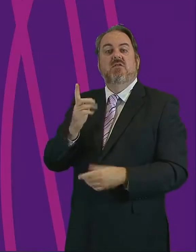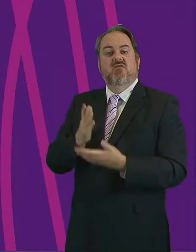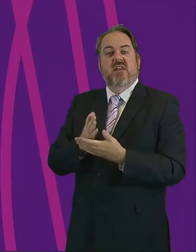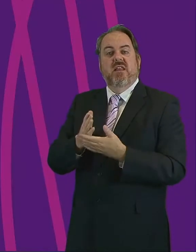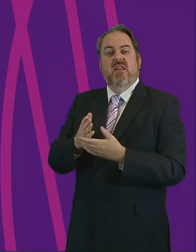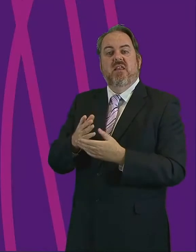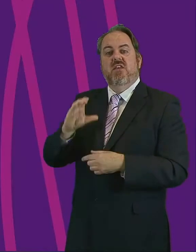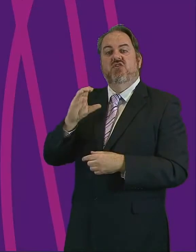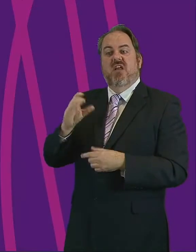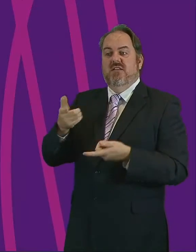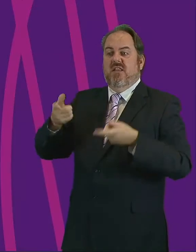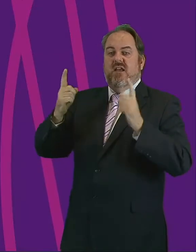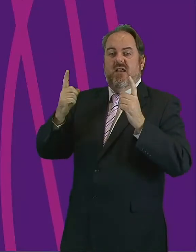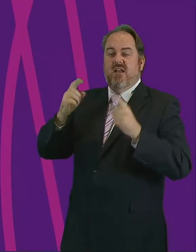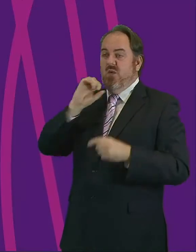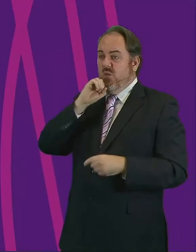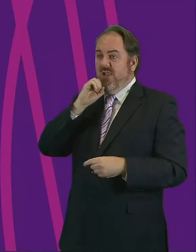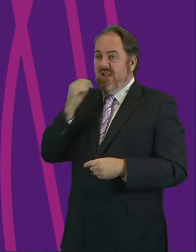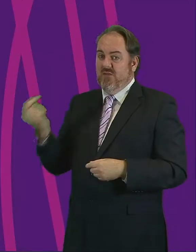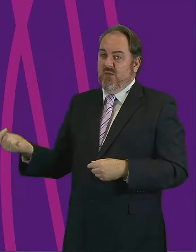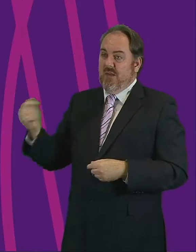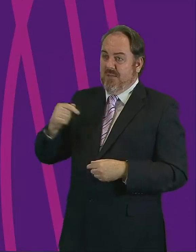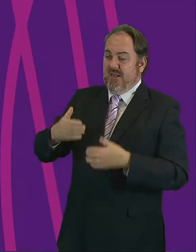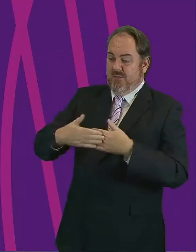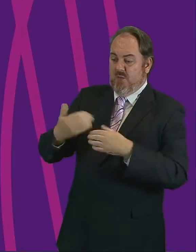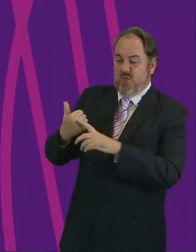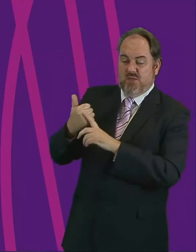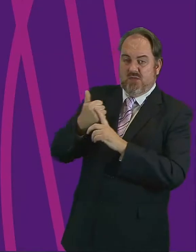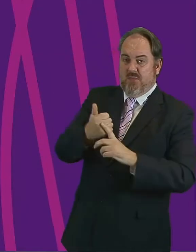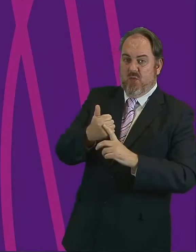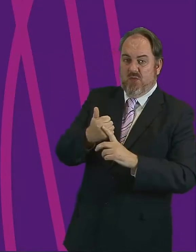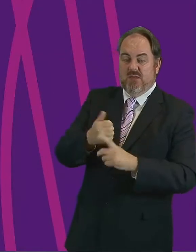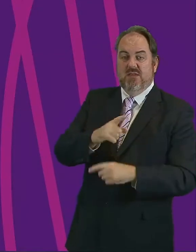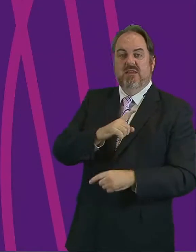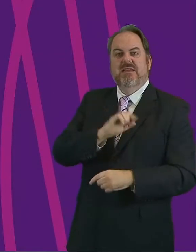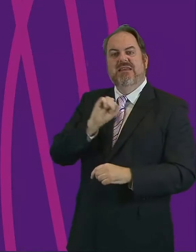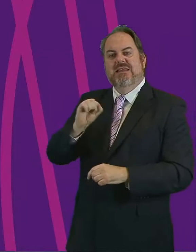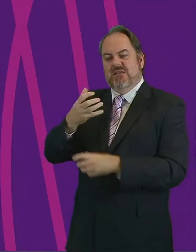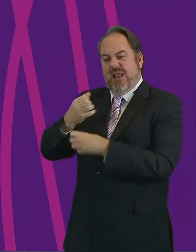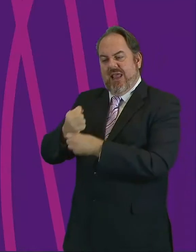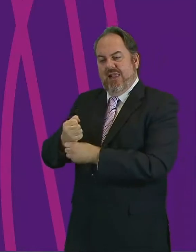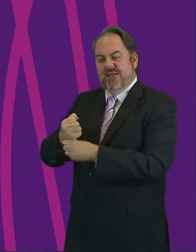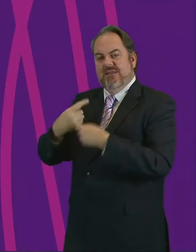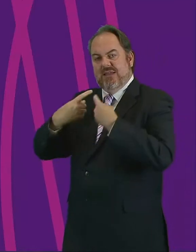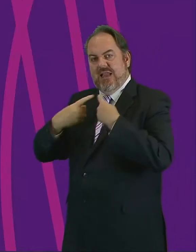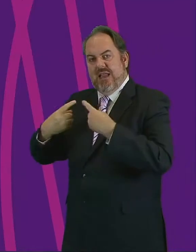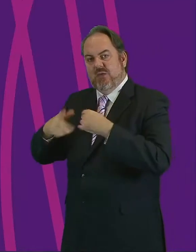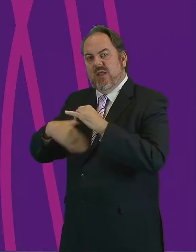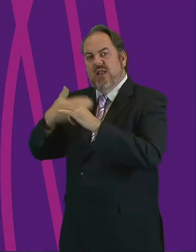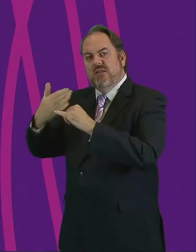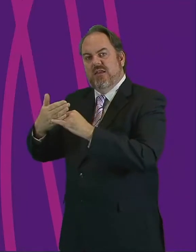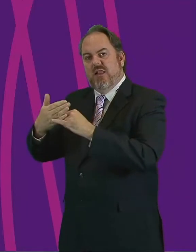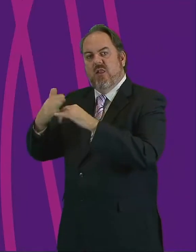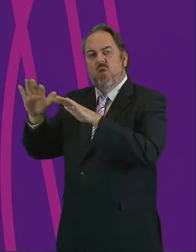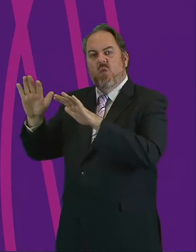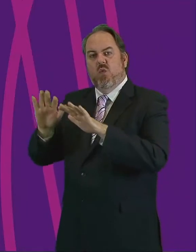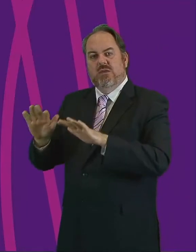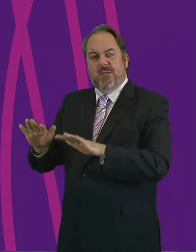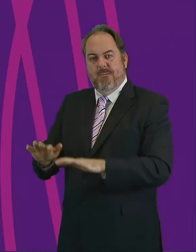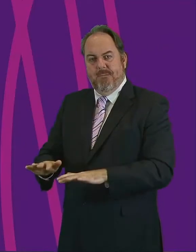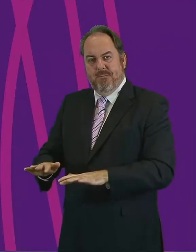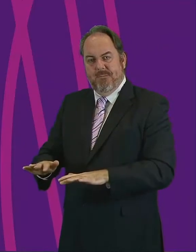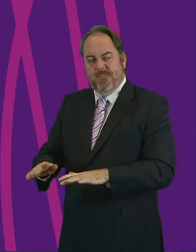for more. And I think he's delayed a lot of the more significant announcements to the autumn. In terms of